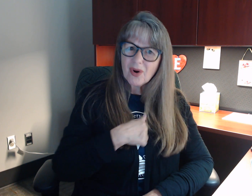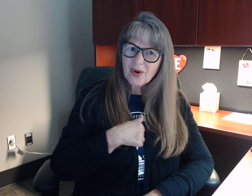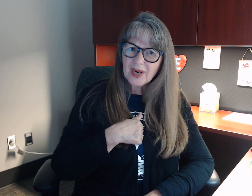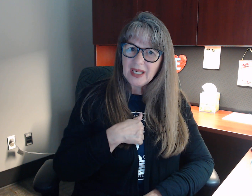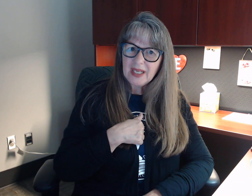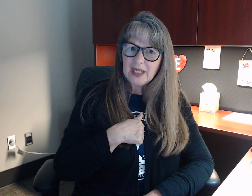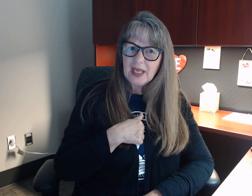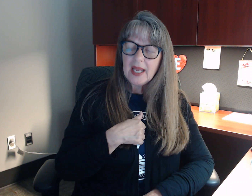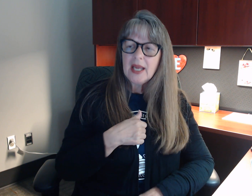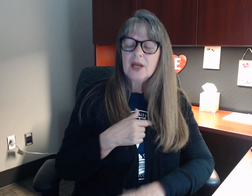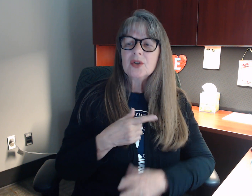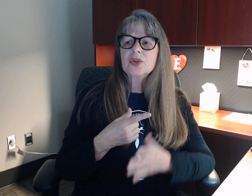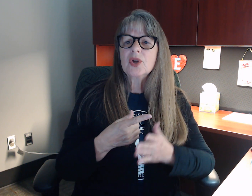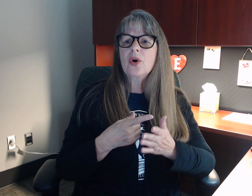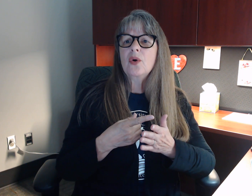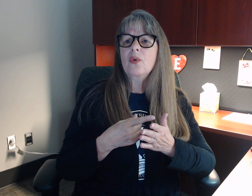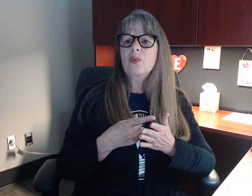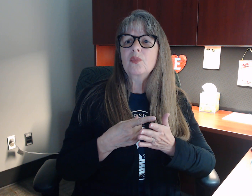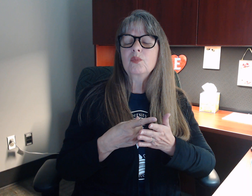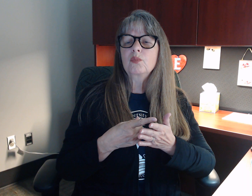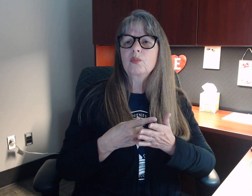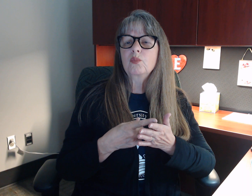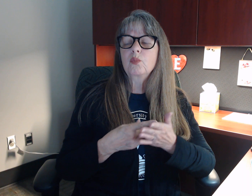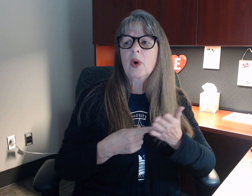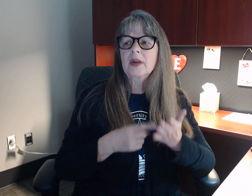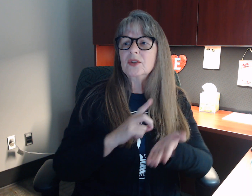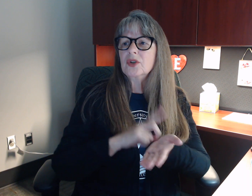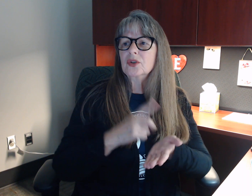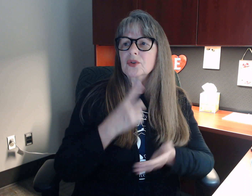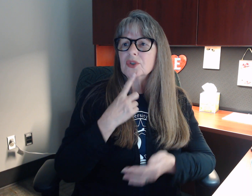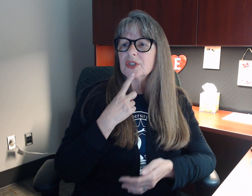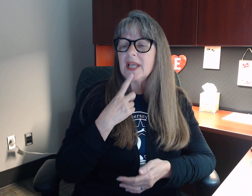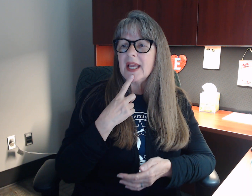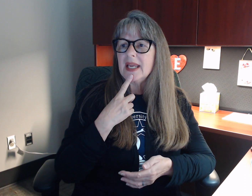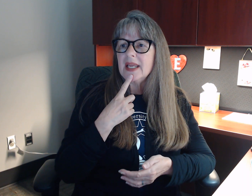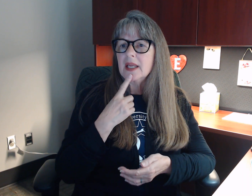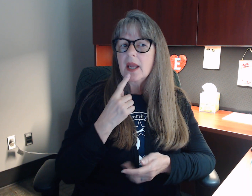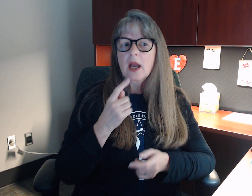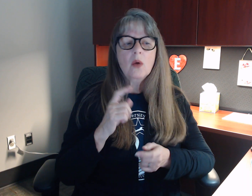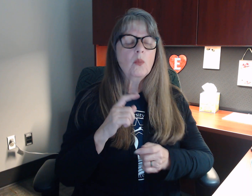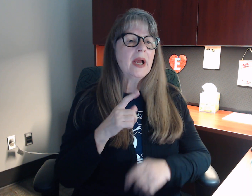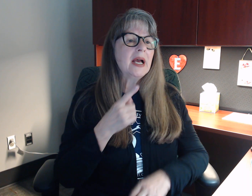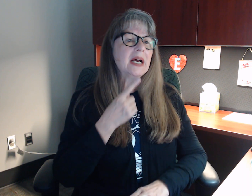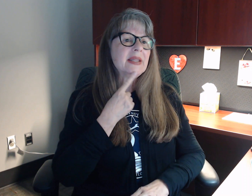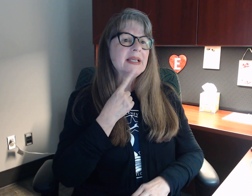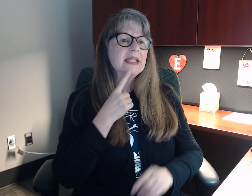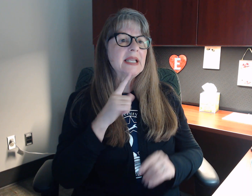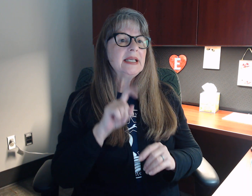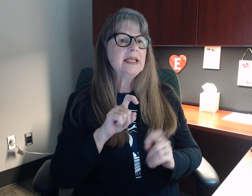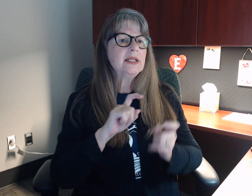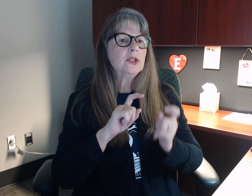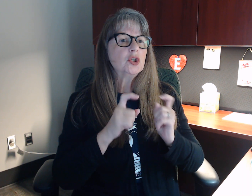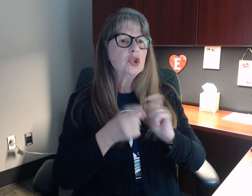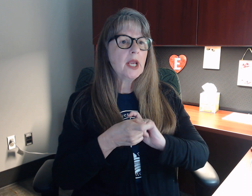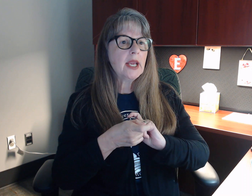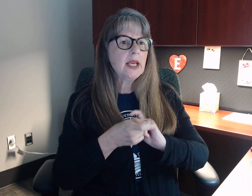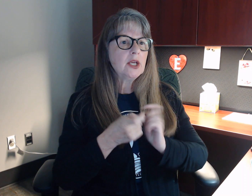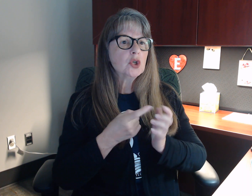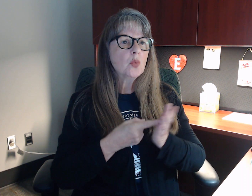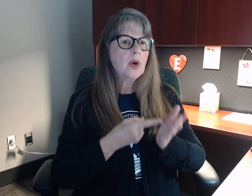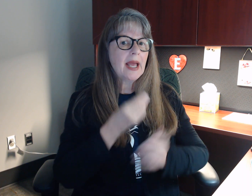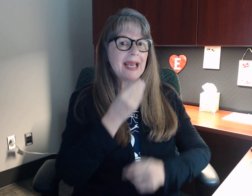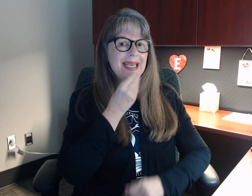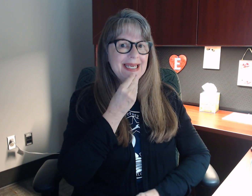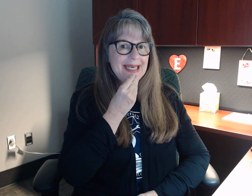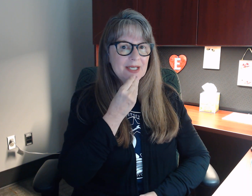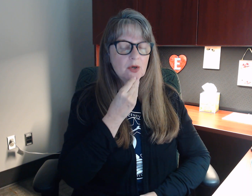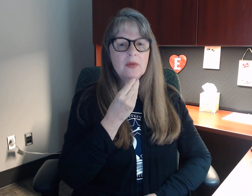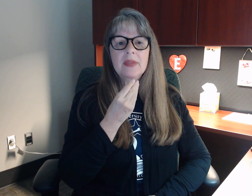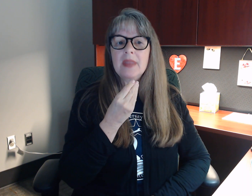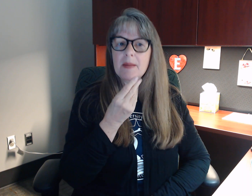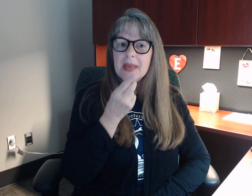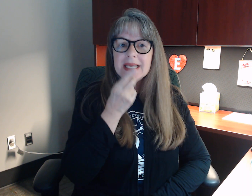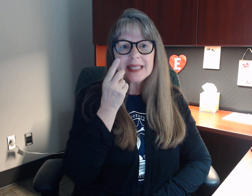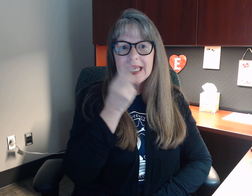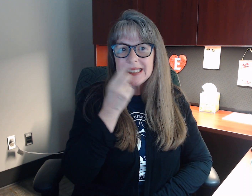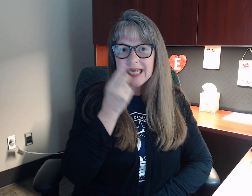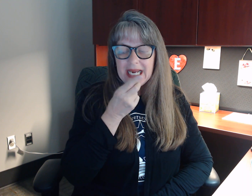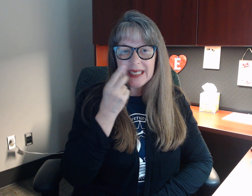sorry. So what did the doctor say? Well, they said I needed to change what I eat. And they may say diet,